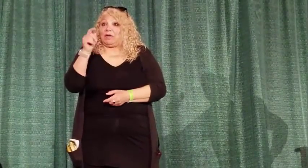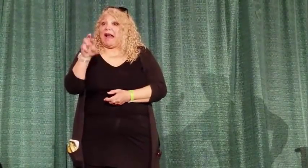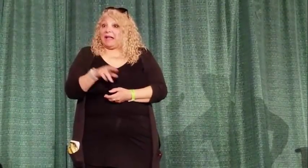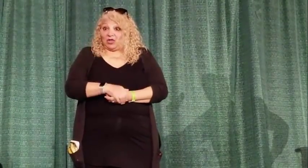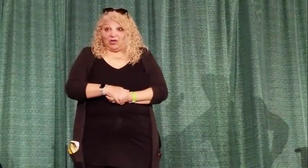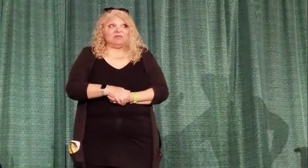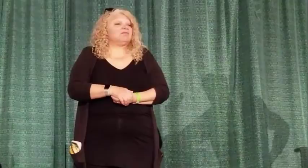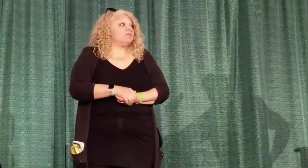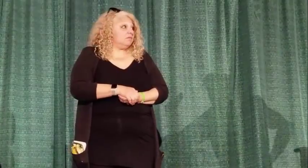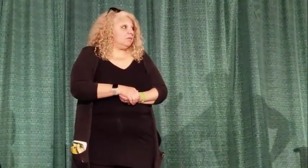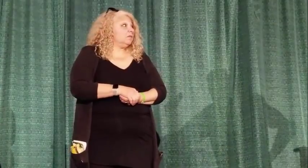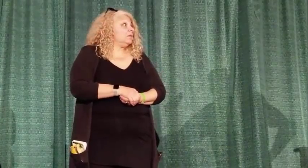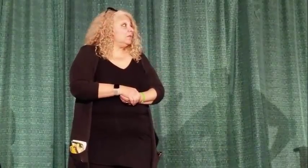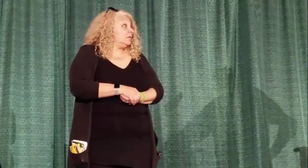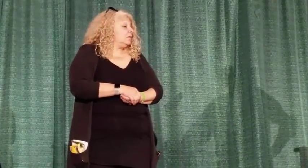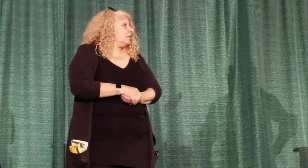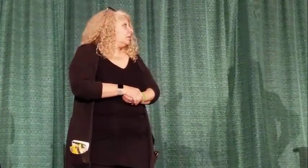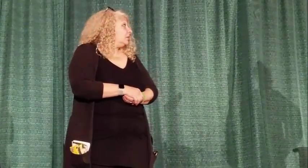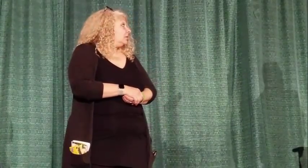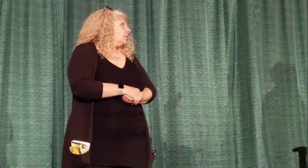follow that?